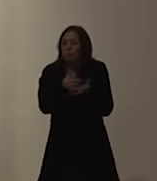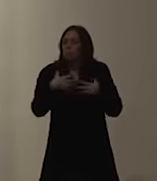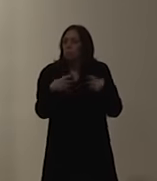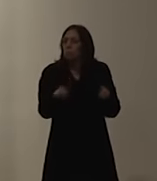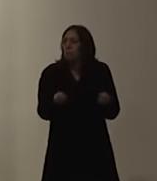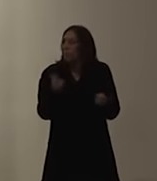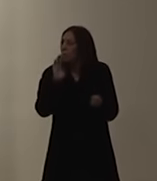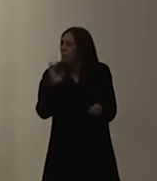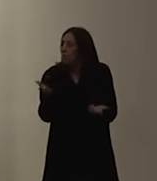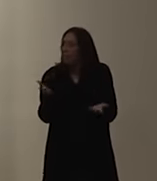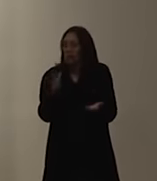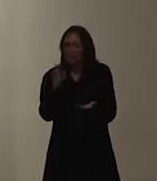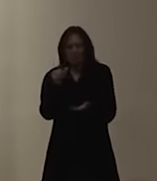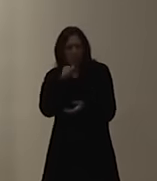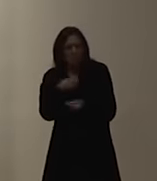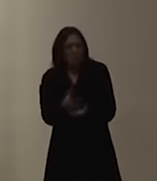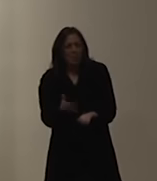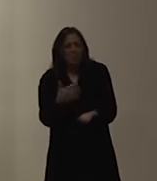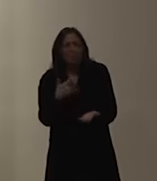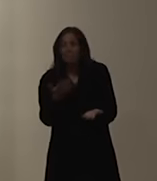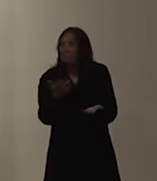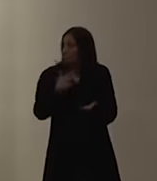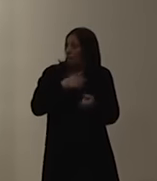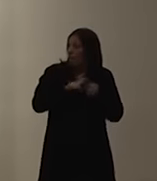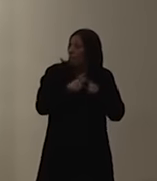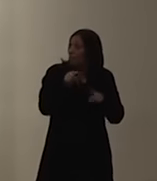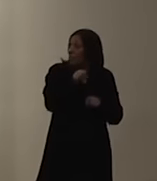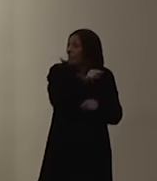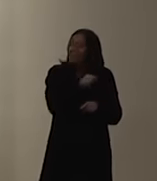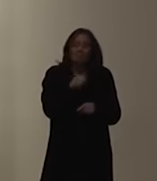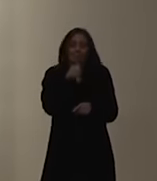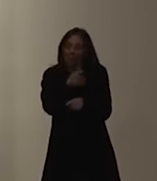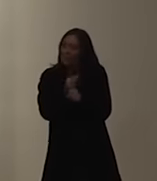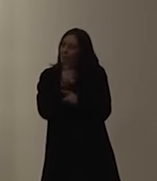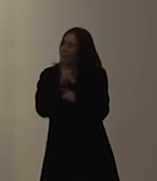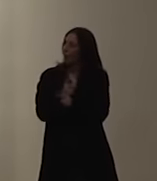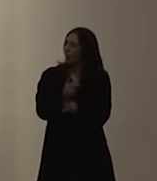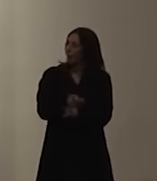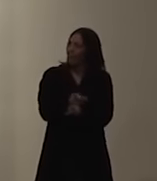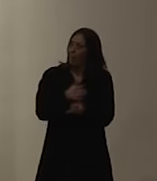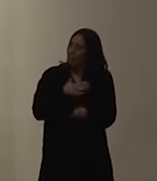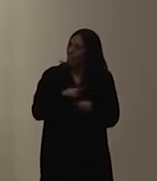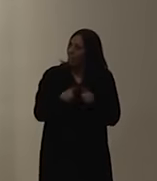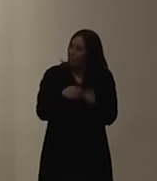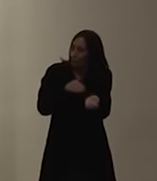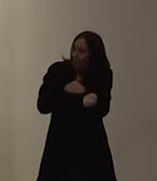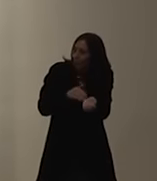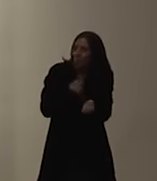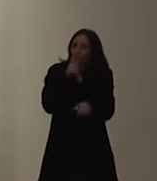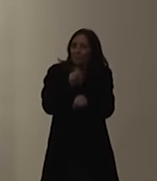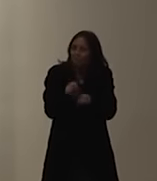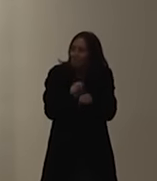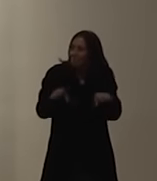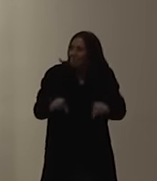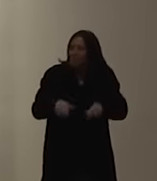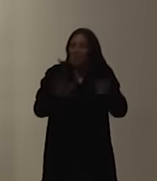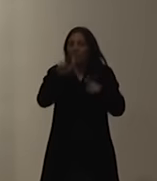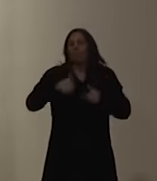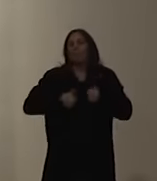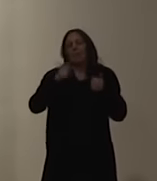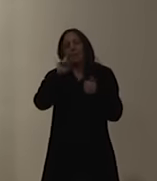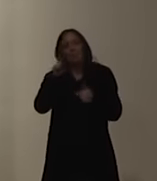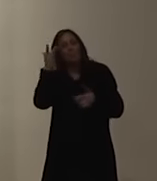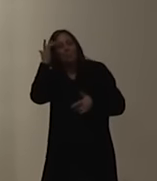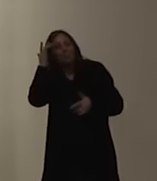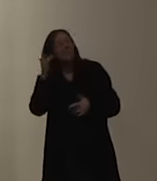those countries did not get the kind of care that they deserve. This little baby, I had nothing to do with saving her. She was left for